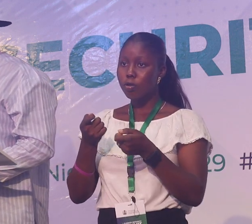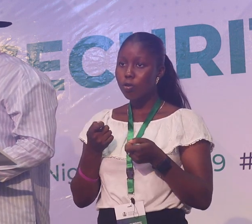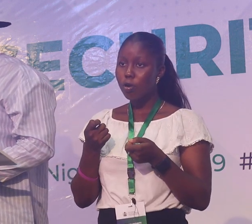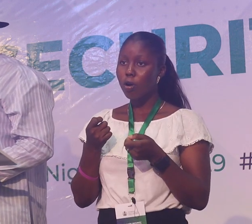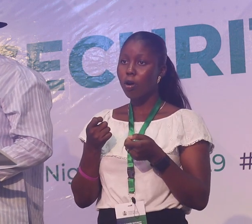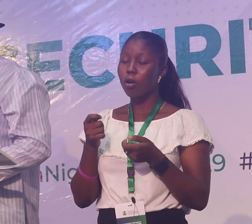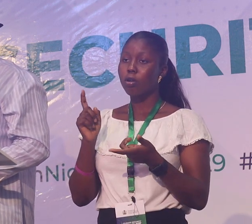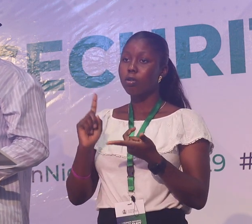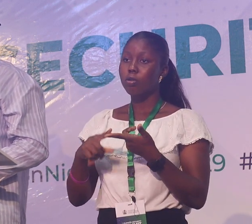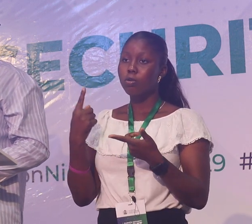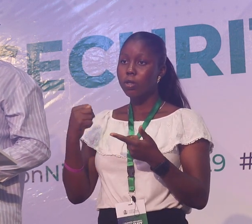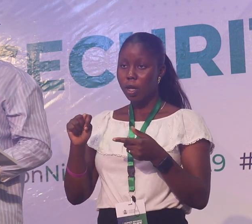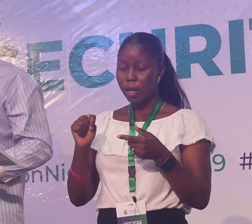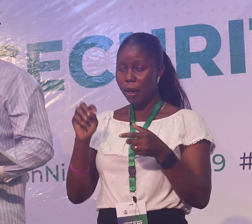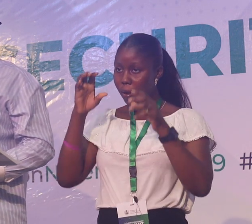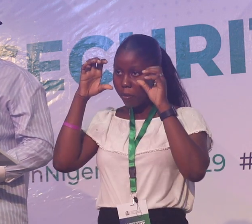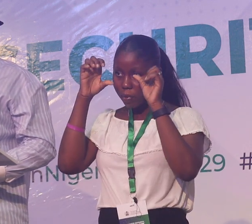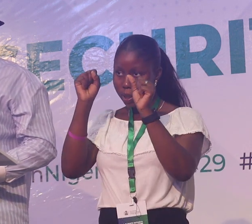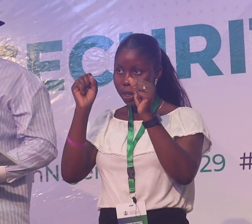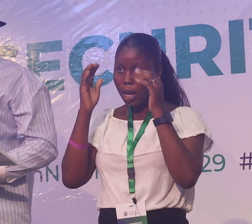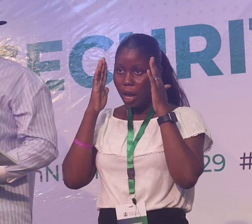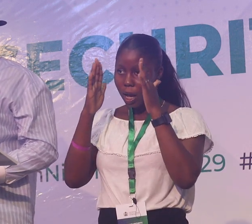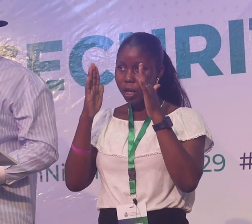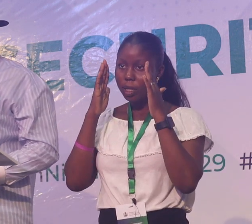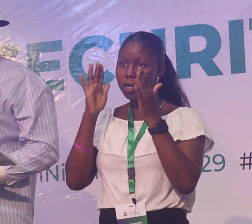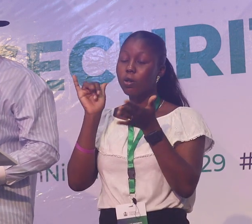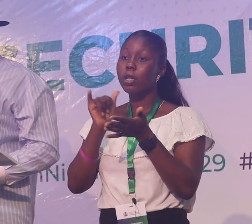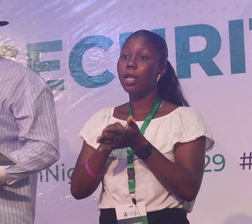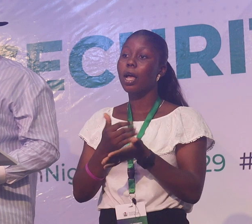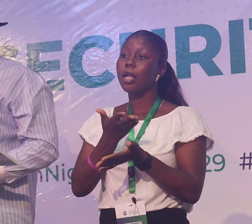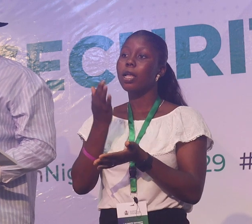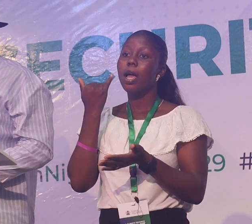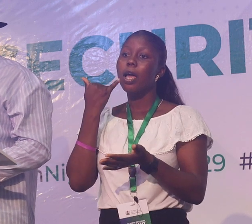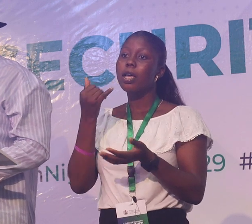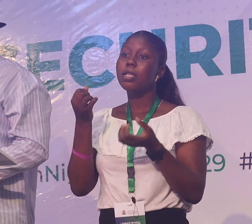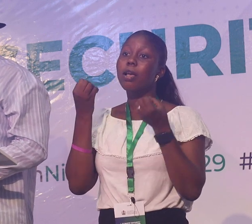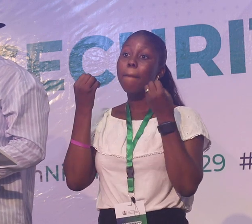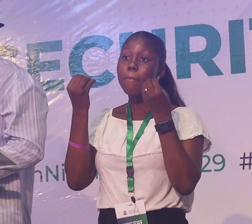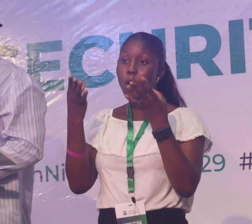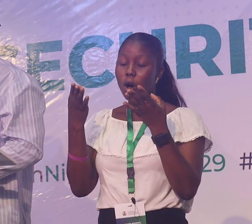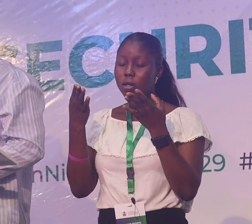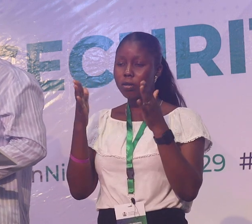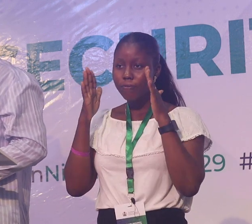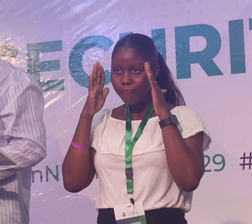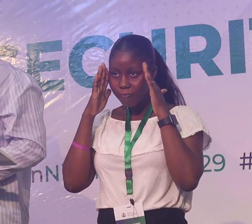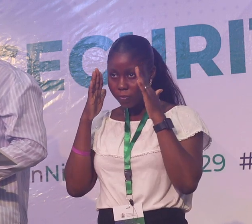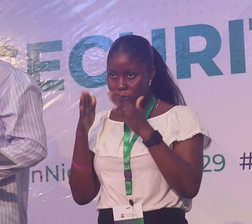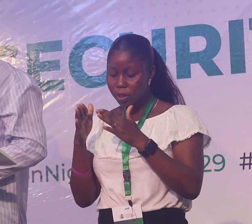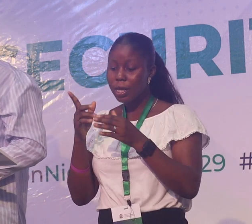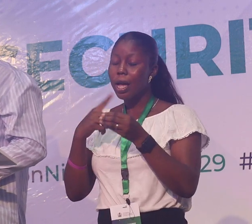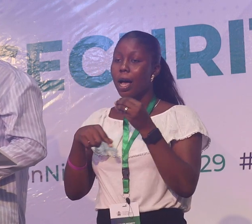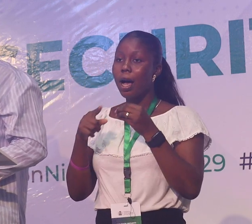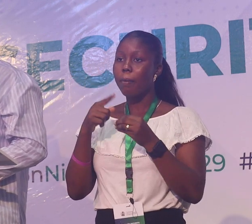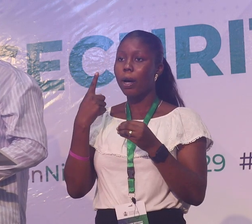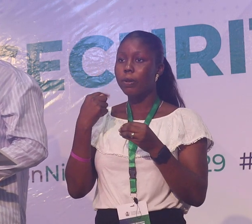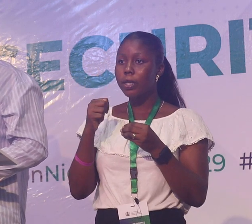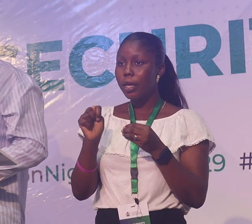President his attention that there is a lot of concern about the seeming